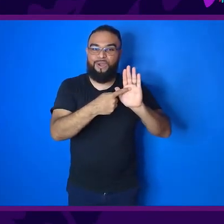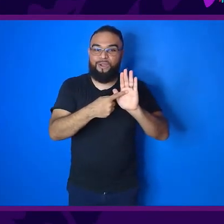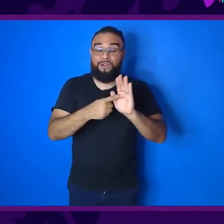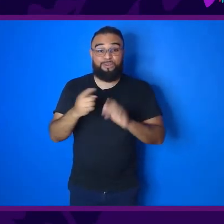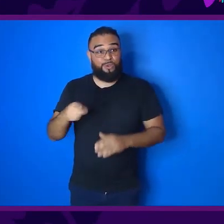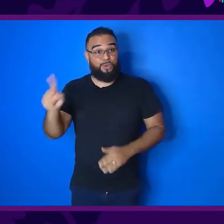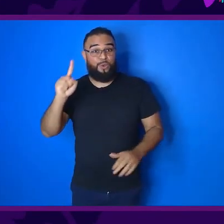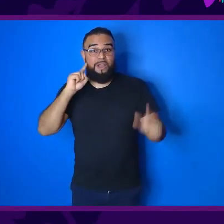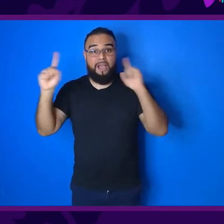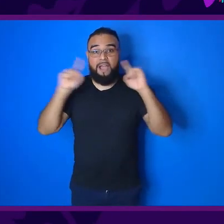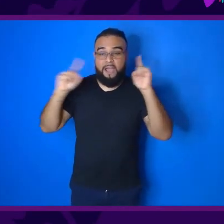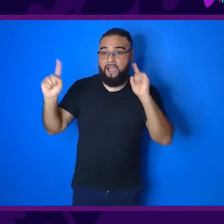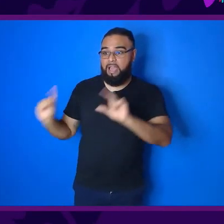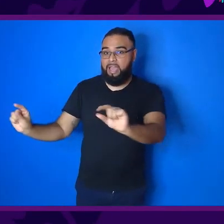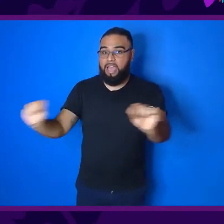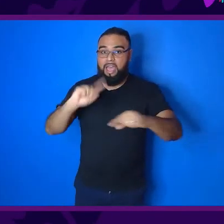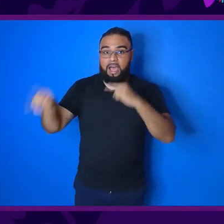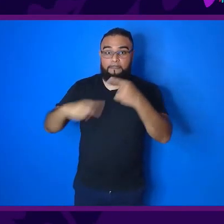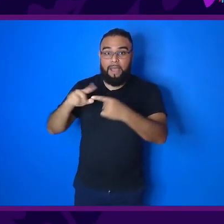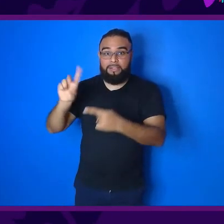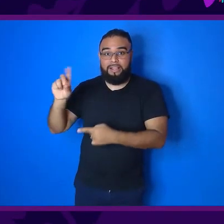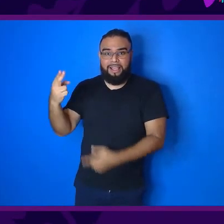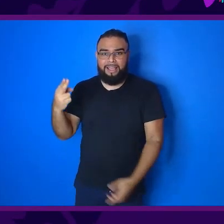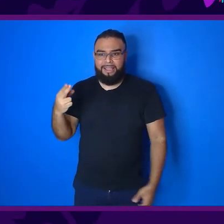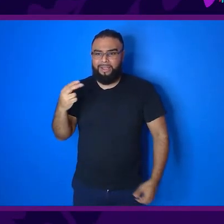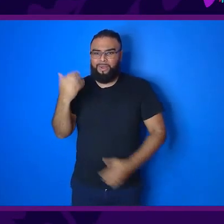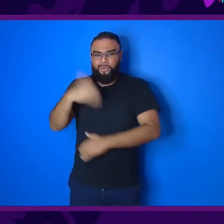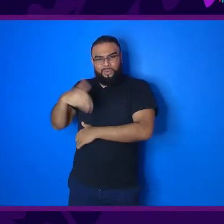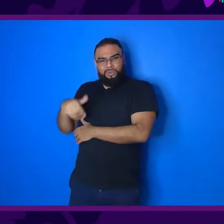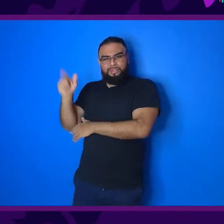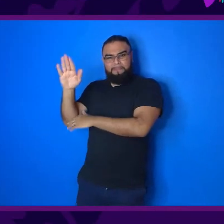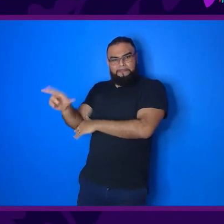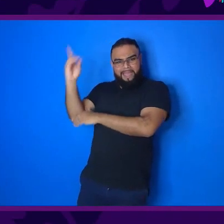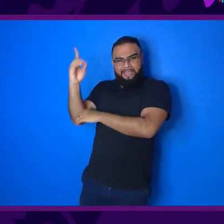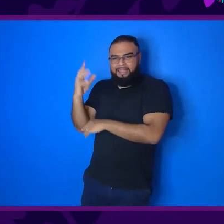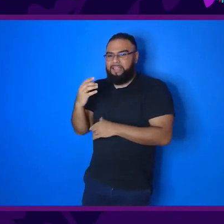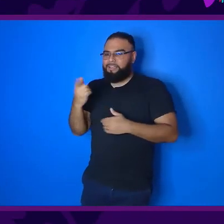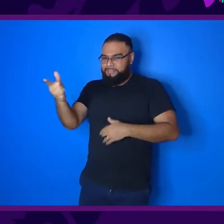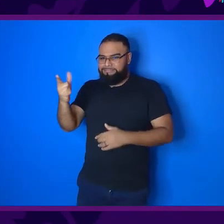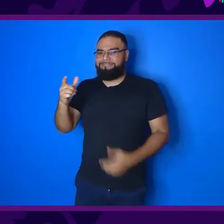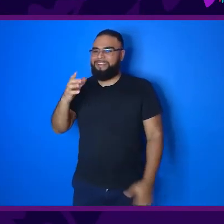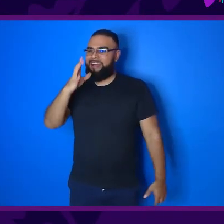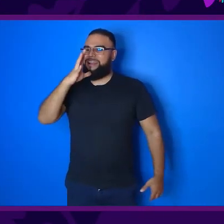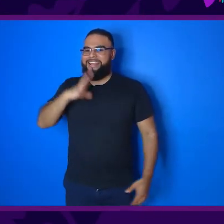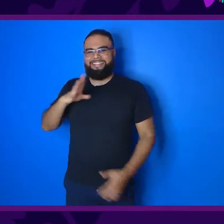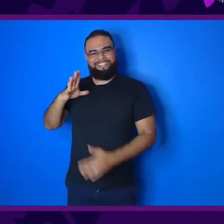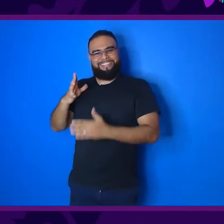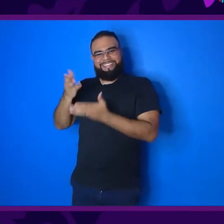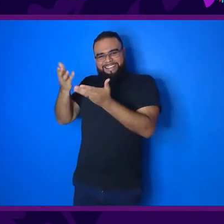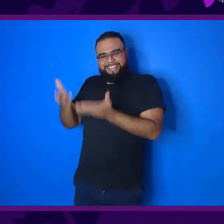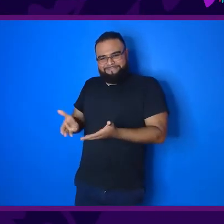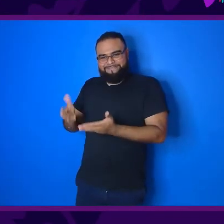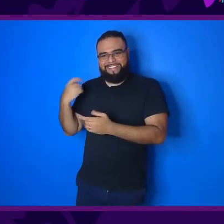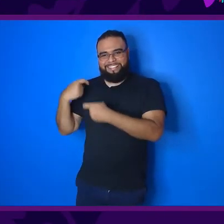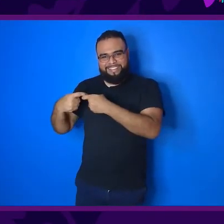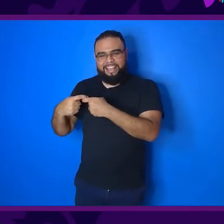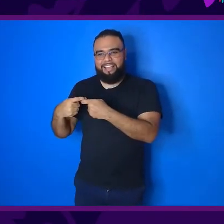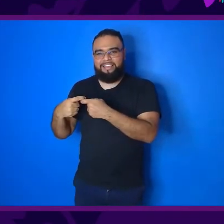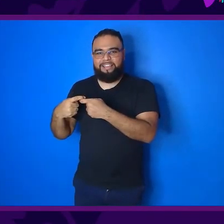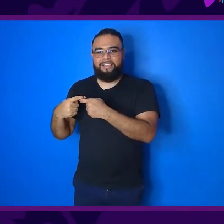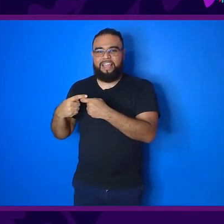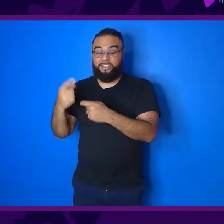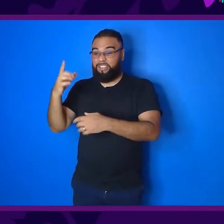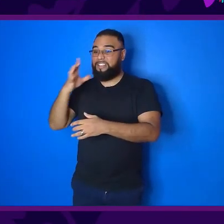it's because she dared to be a Latino who was a feminist at a time when none of us were supposed to be